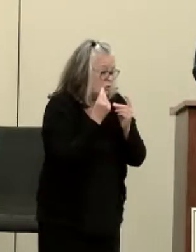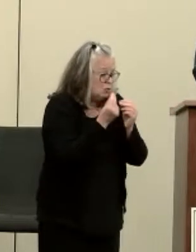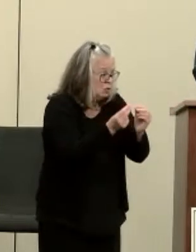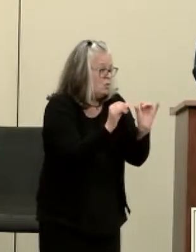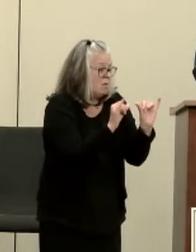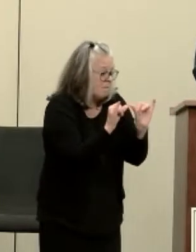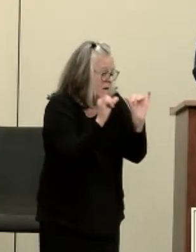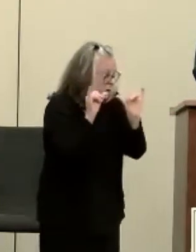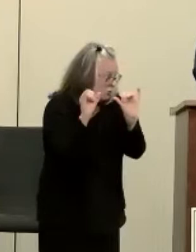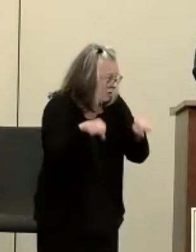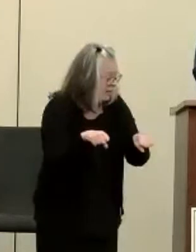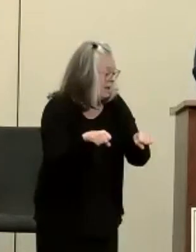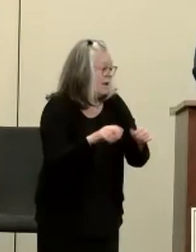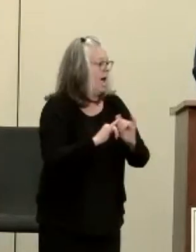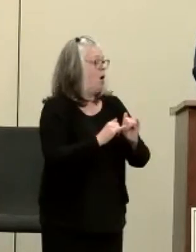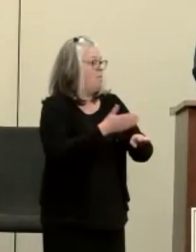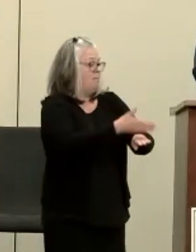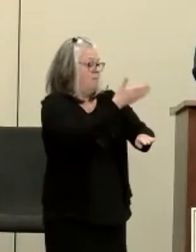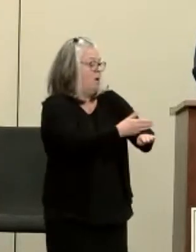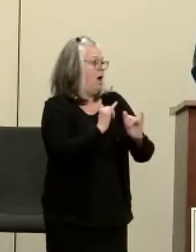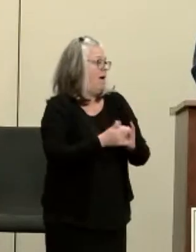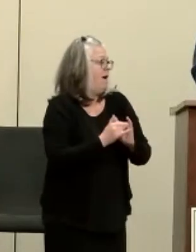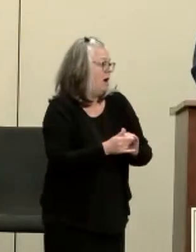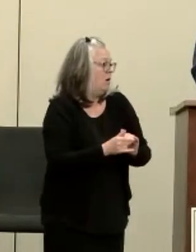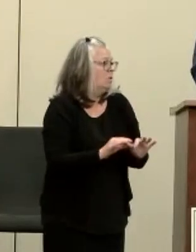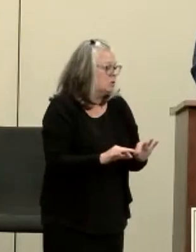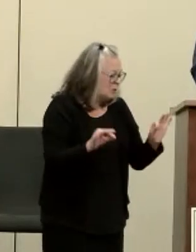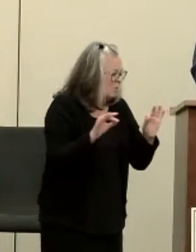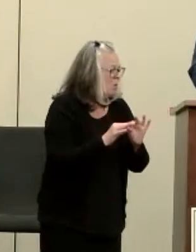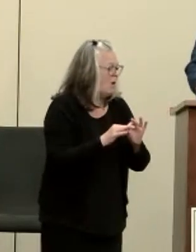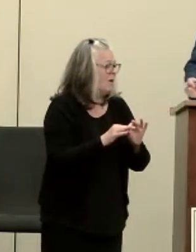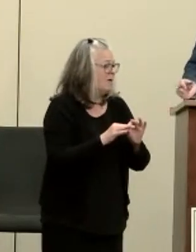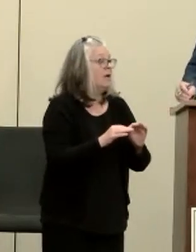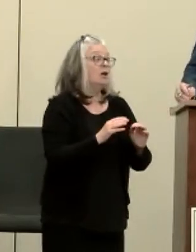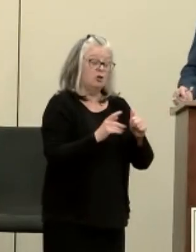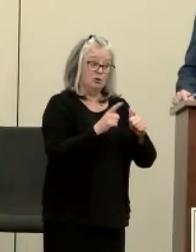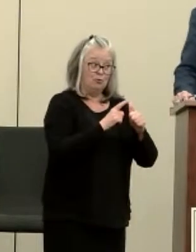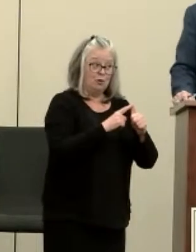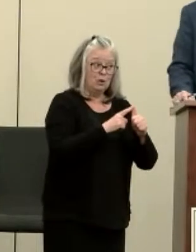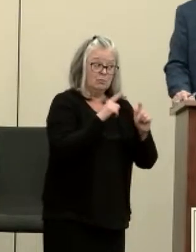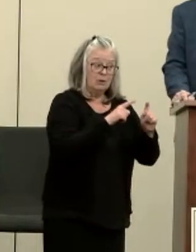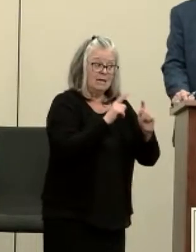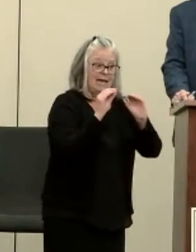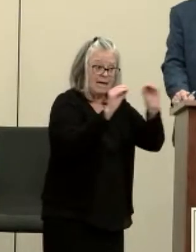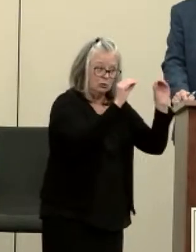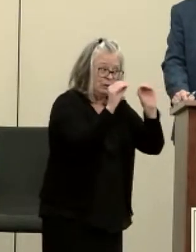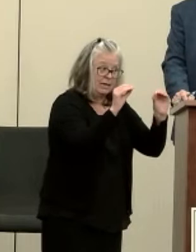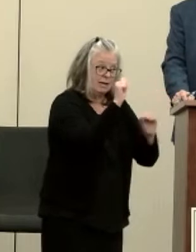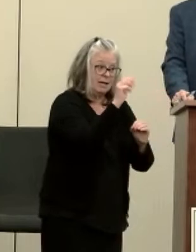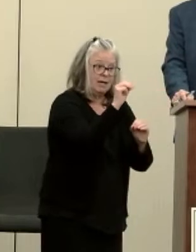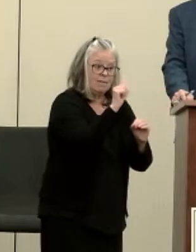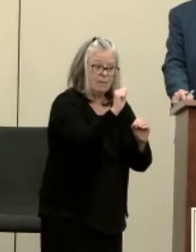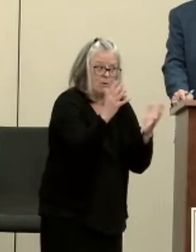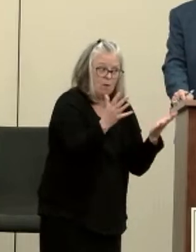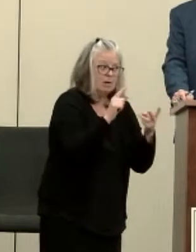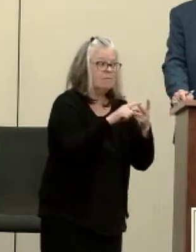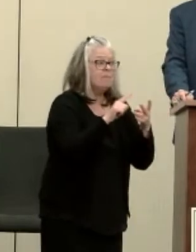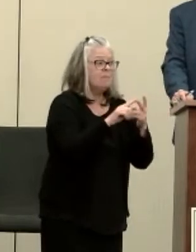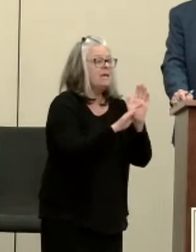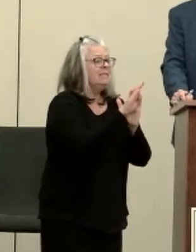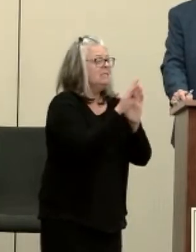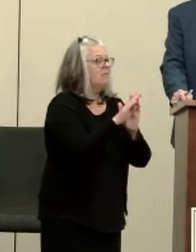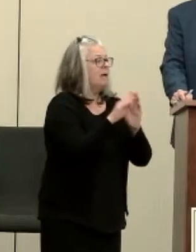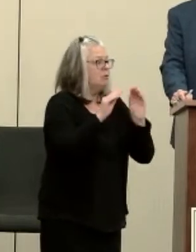measure. How are we making progress on this? So first point, educate about the AMA, develop a